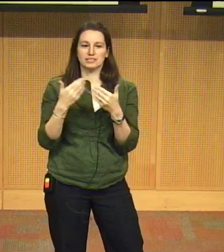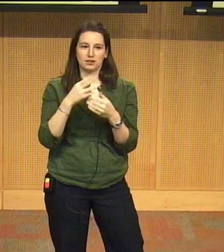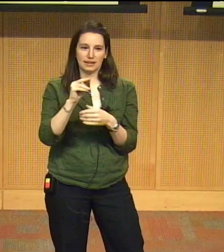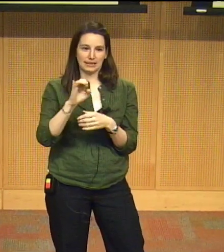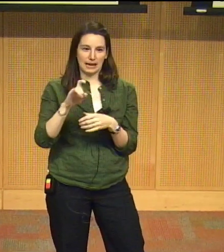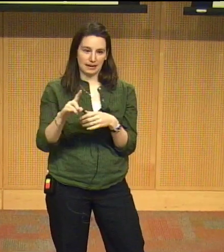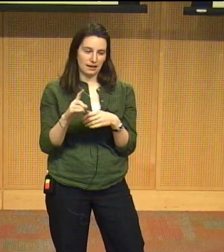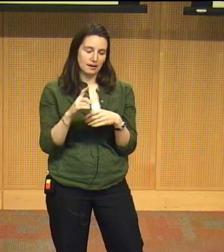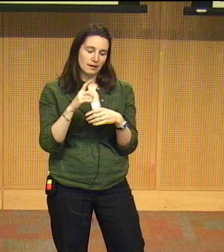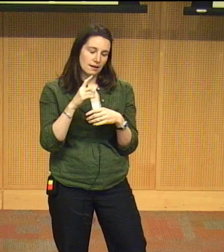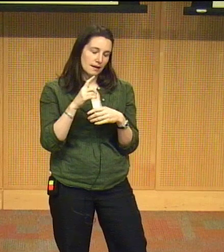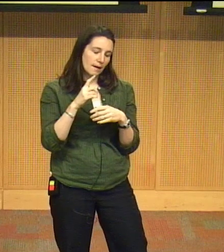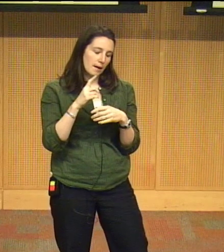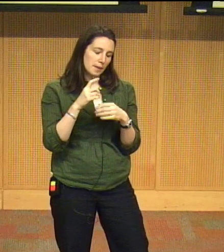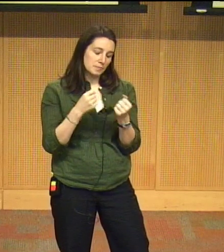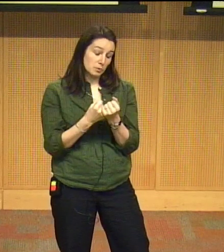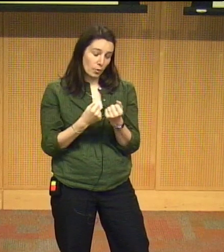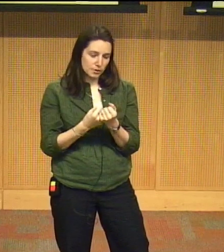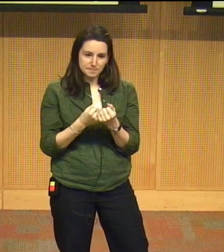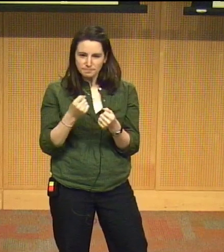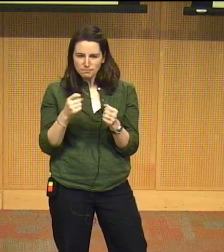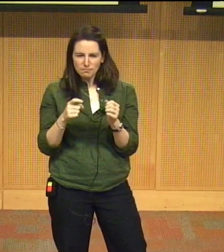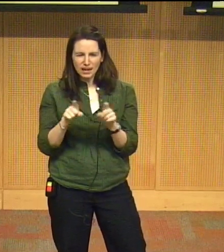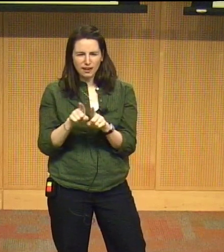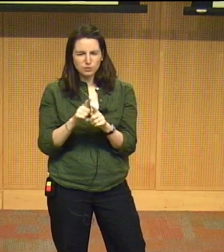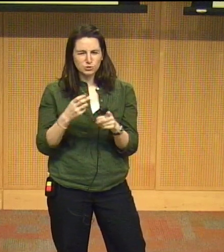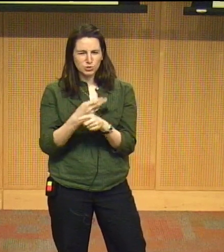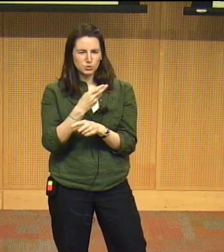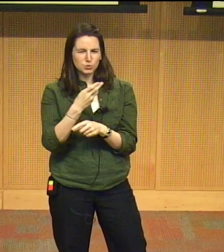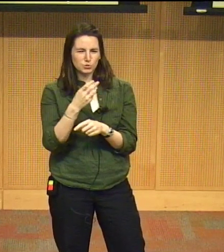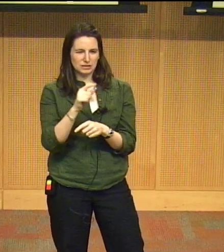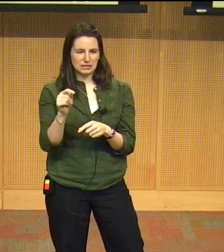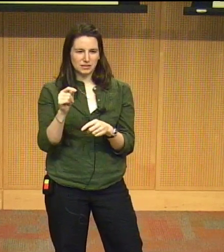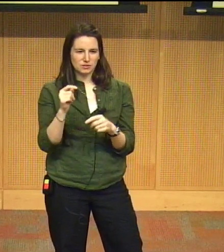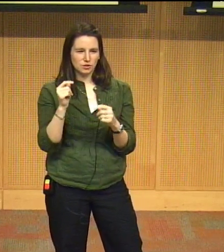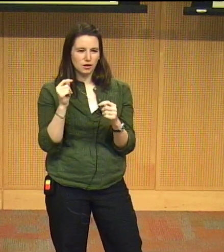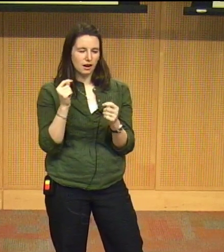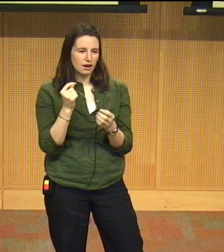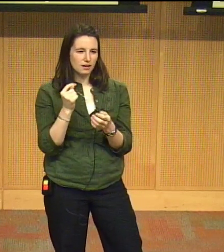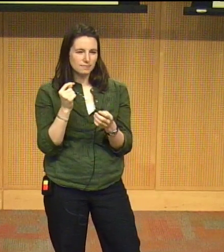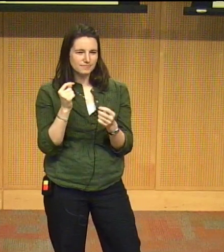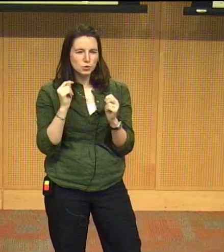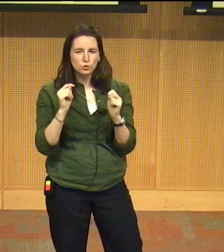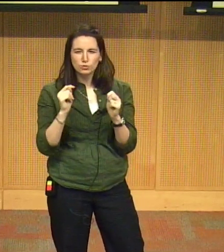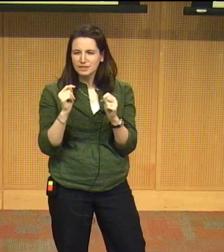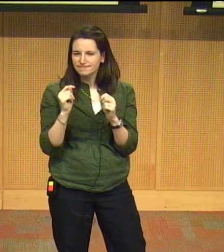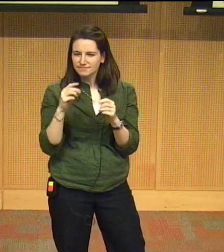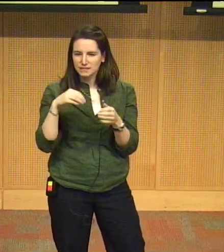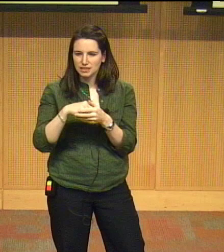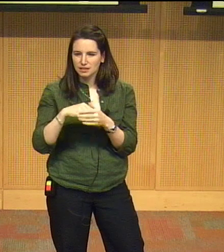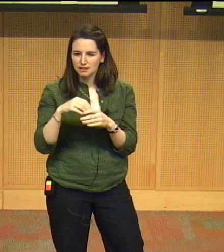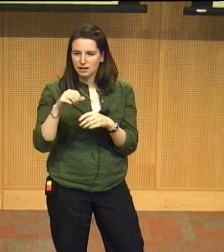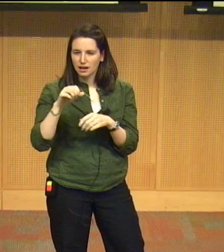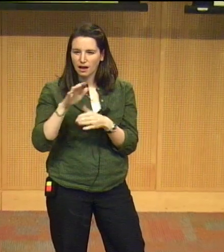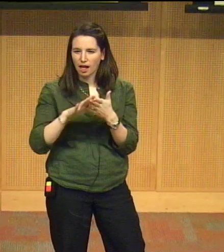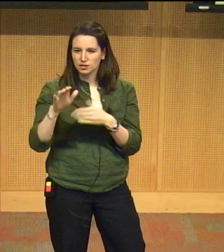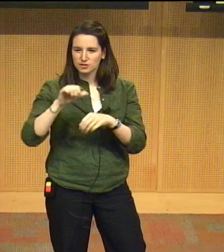at NTID support. I also used the tutoring in the College of